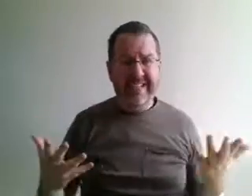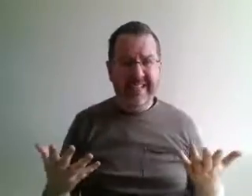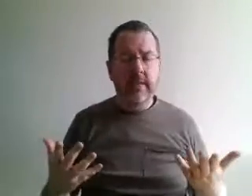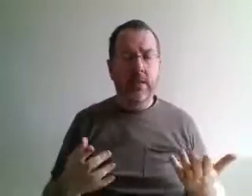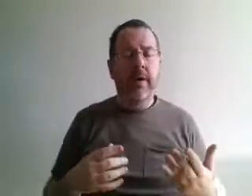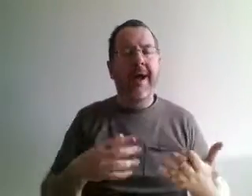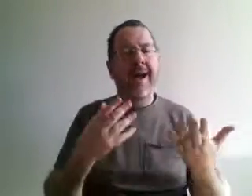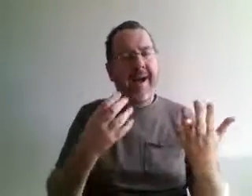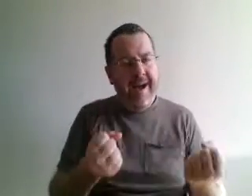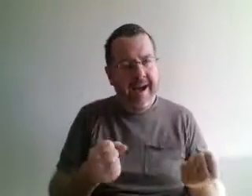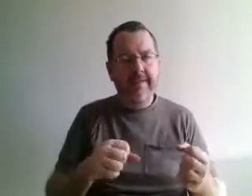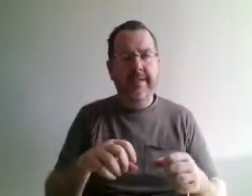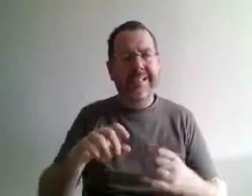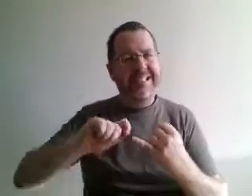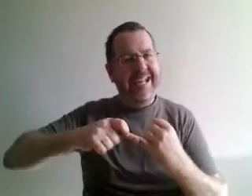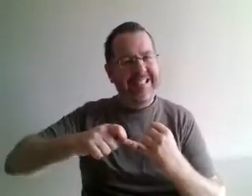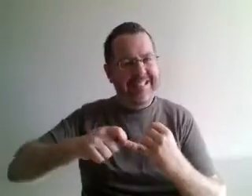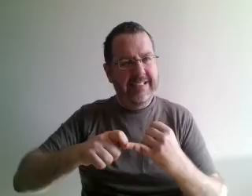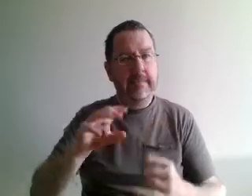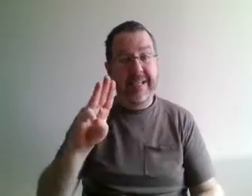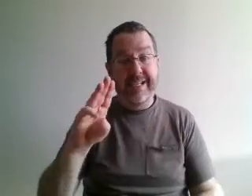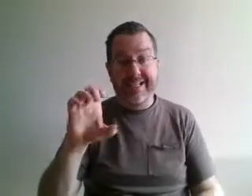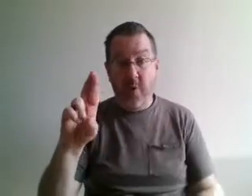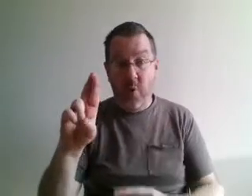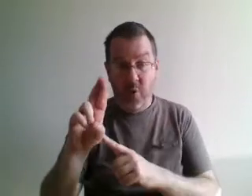test, is quite complicated. It takes 24 hours